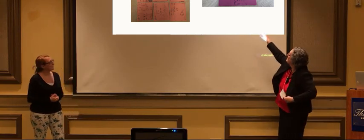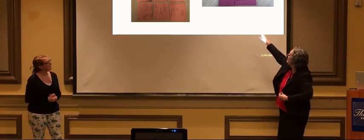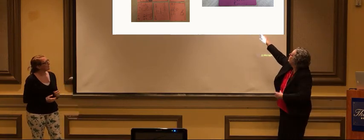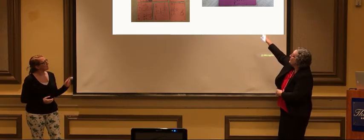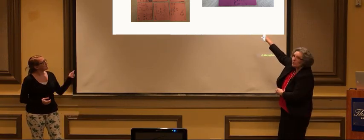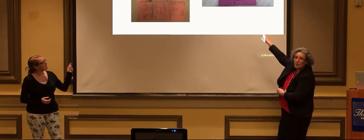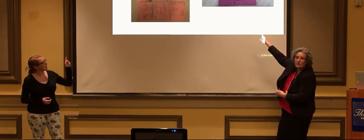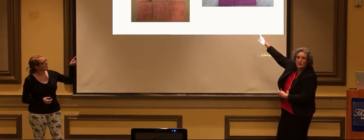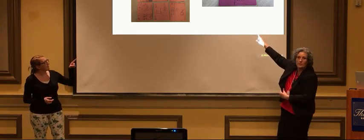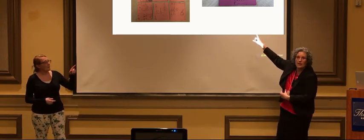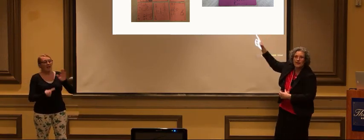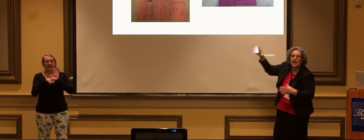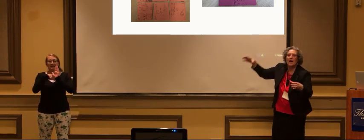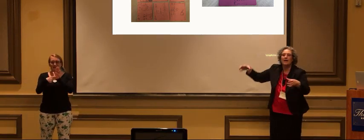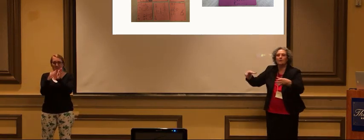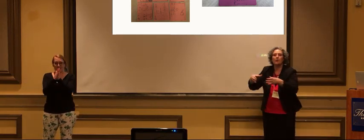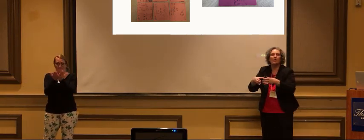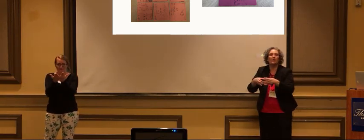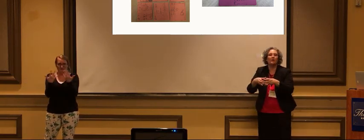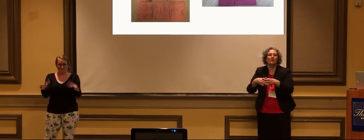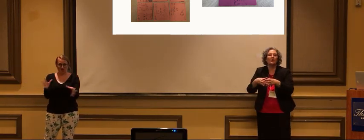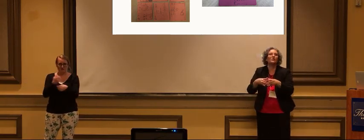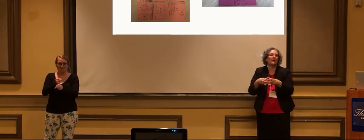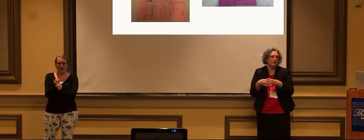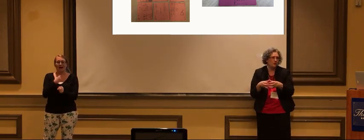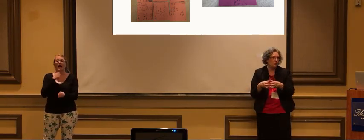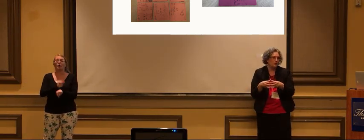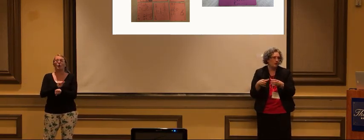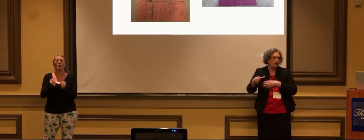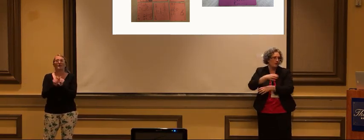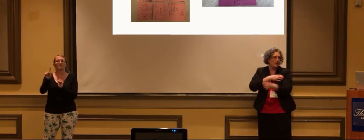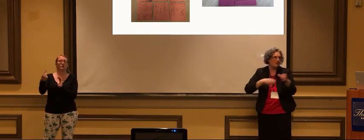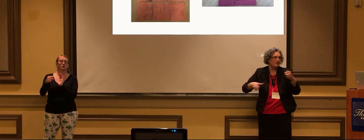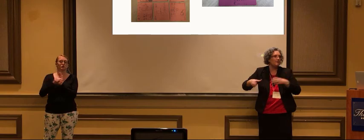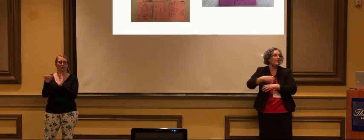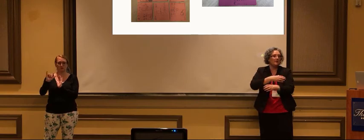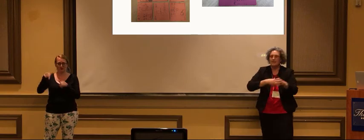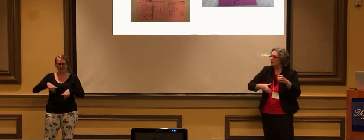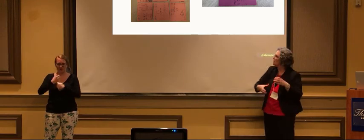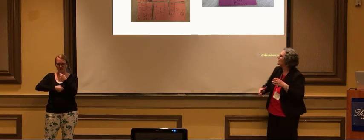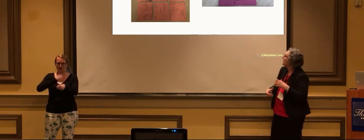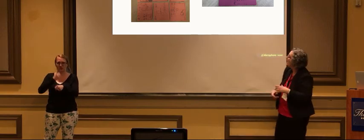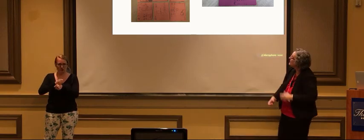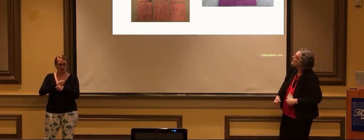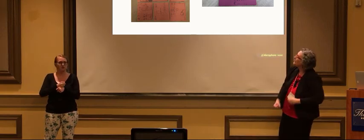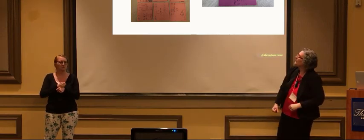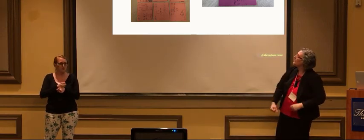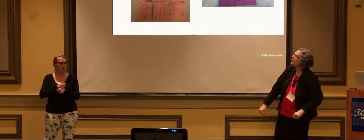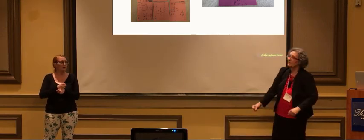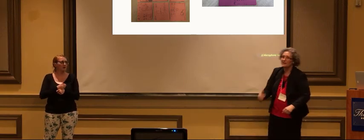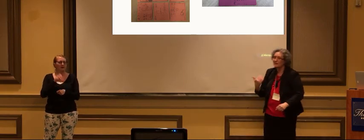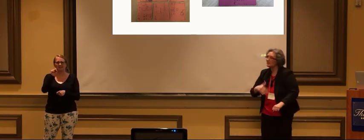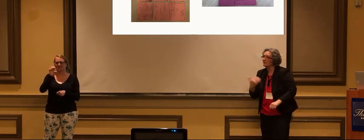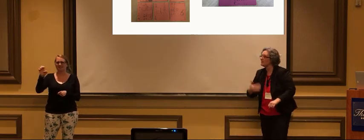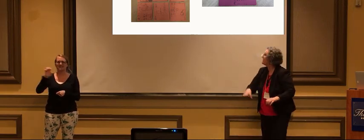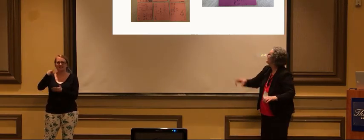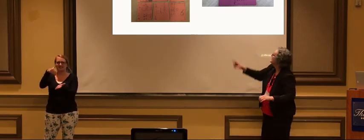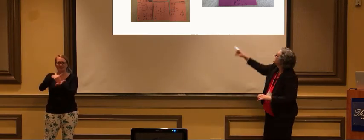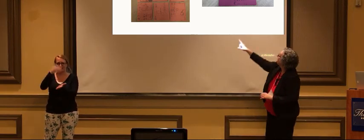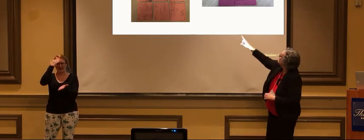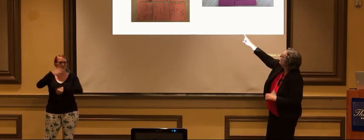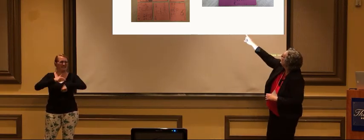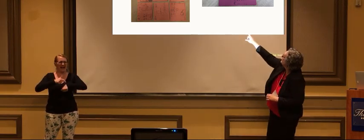This is an example of the book that we made. I work with first graders too this year. They kind of see me in centers. I know, I'm getting a time